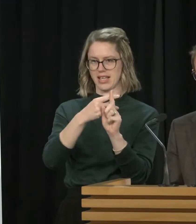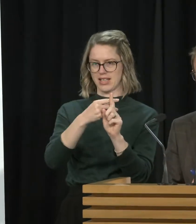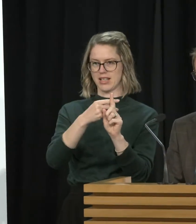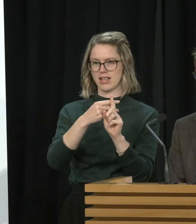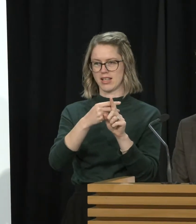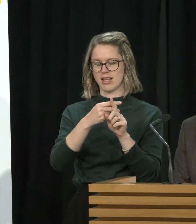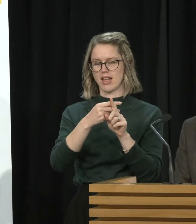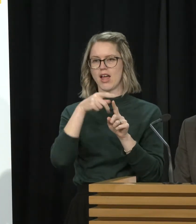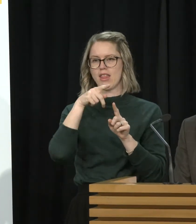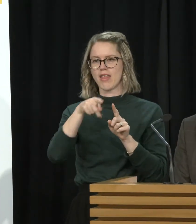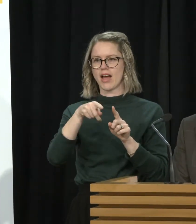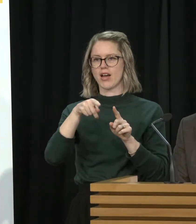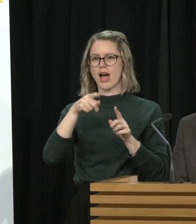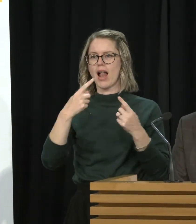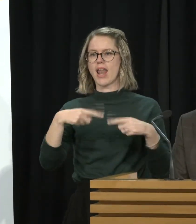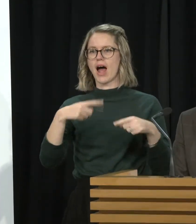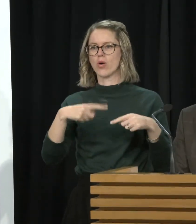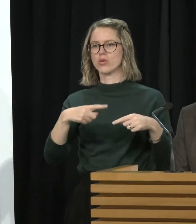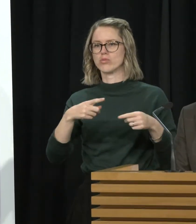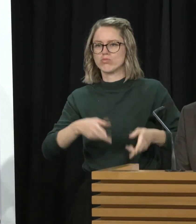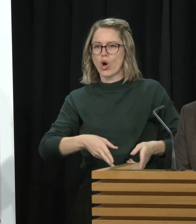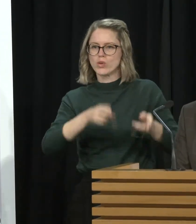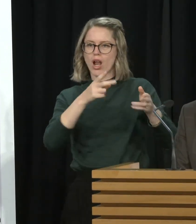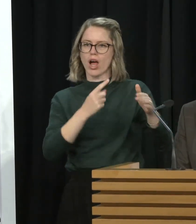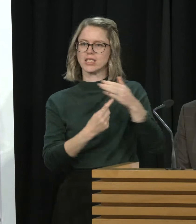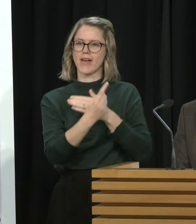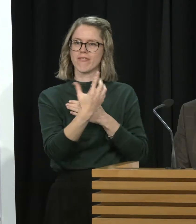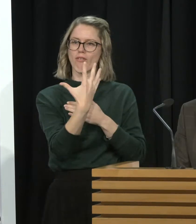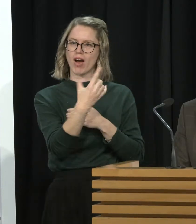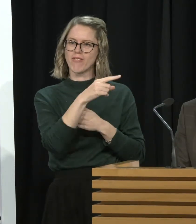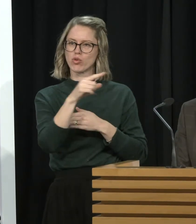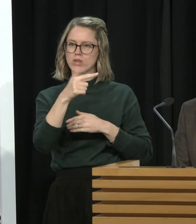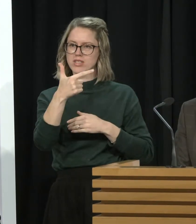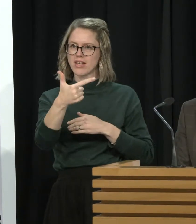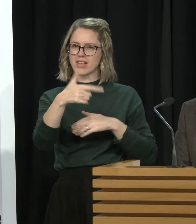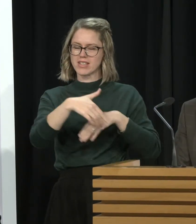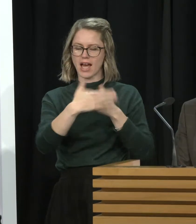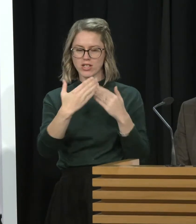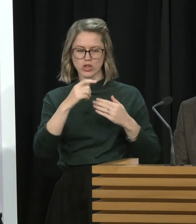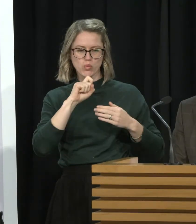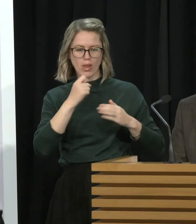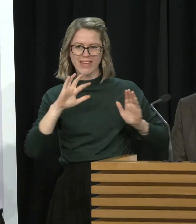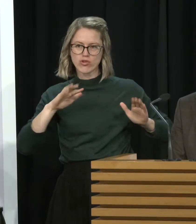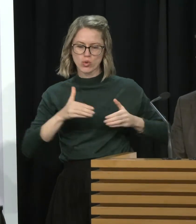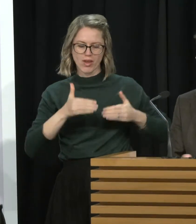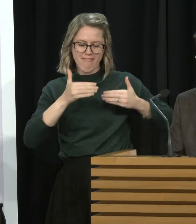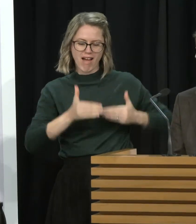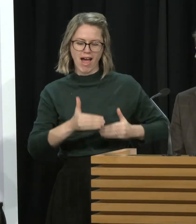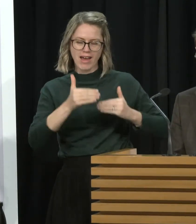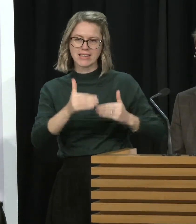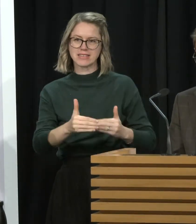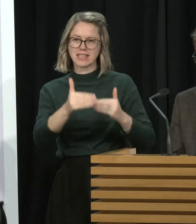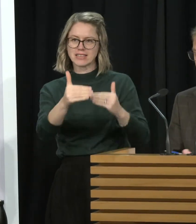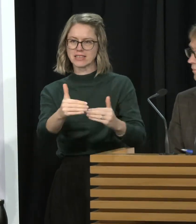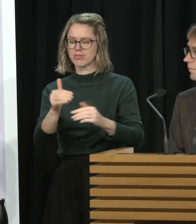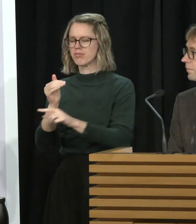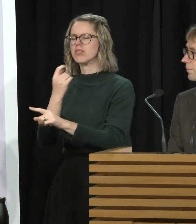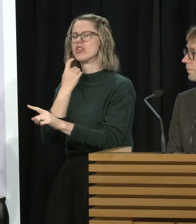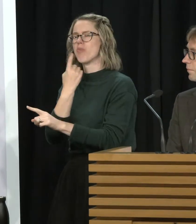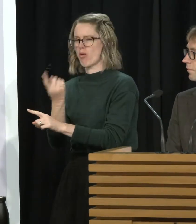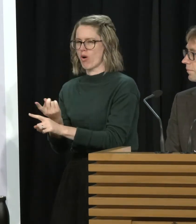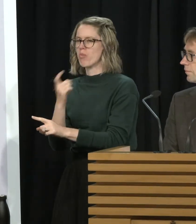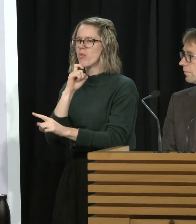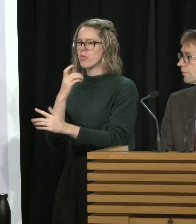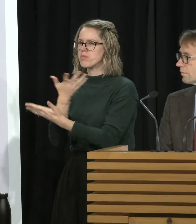to 7 days? Do you see that as realistic? Is that something, a phased approach that you would look at taking? One of the things we'll talk about tomorrow is